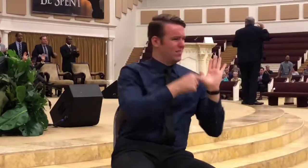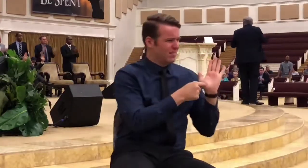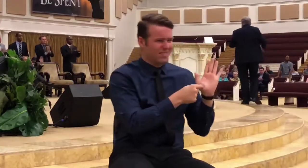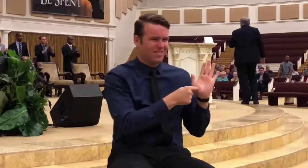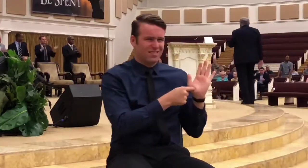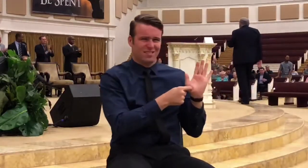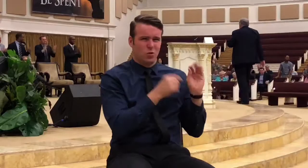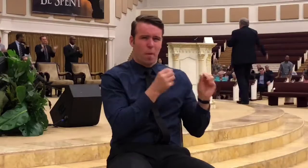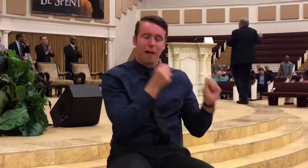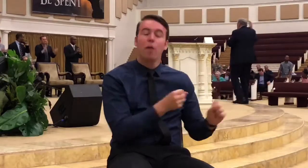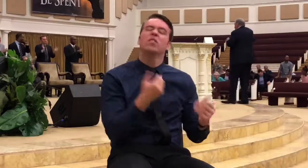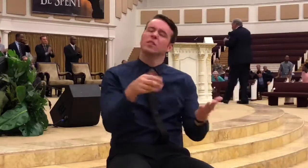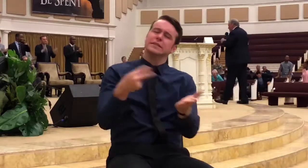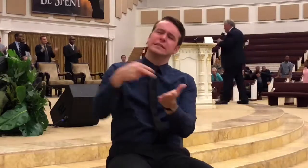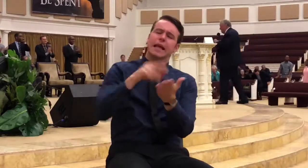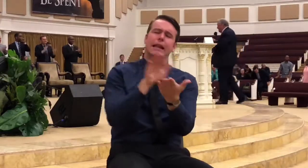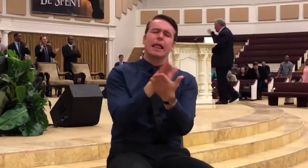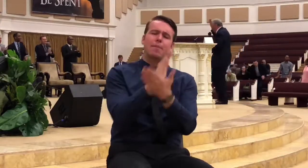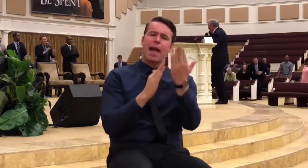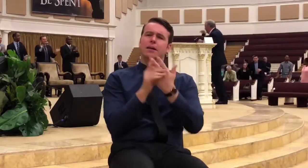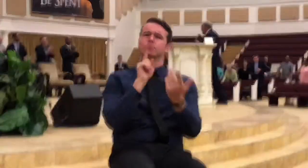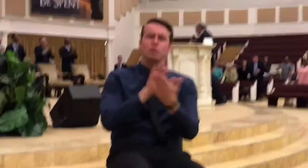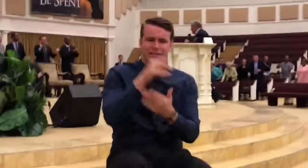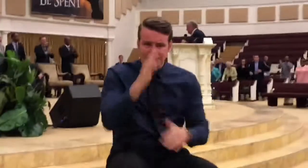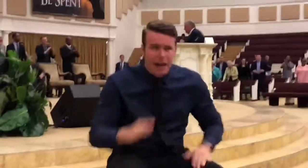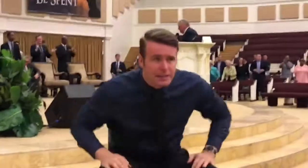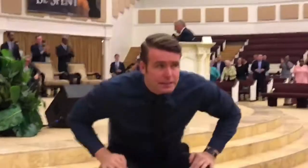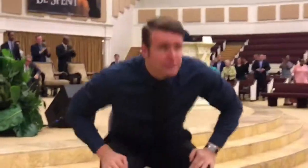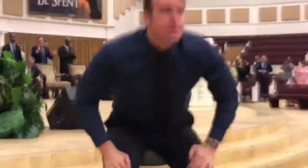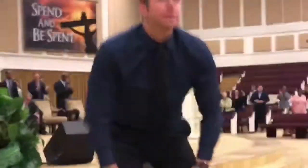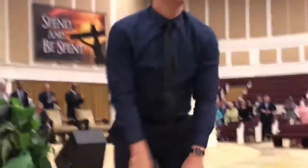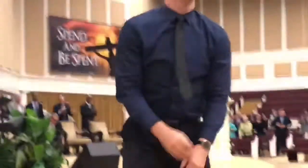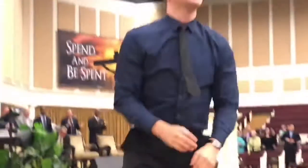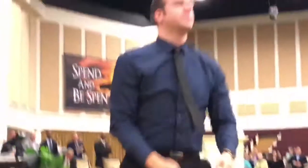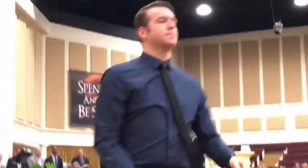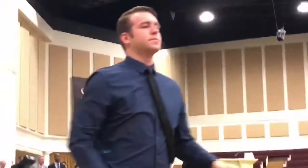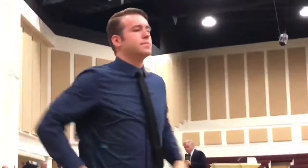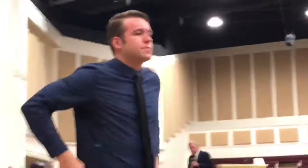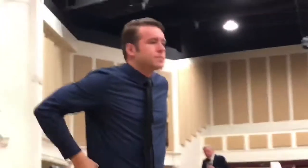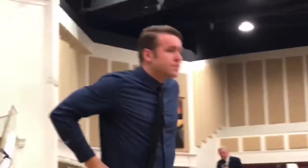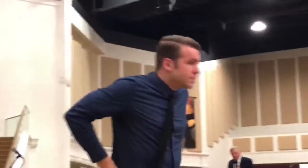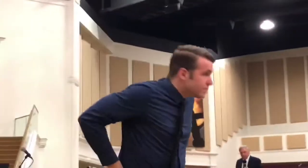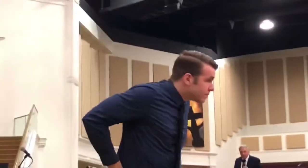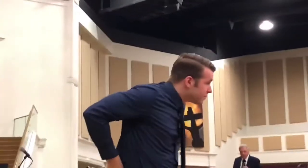All stand with me. Let's clap our hands. Let's pray with God together.